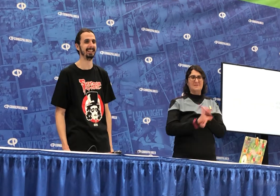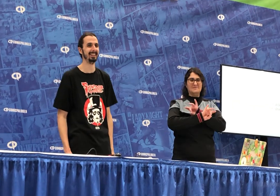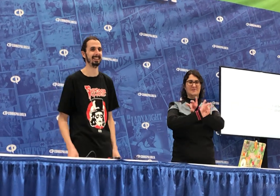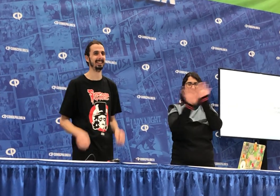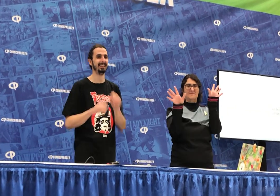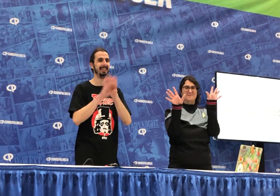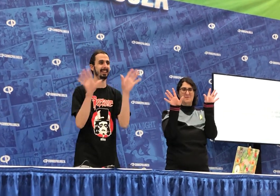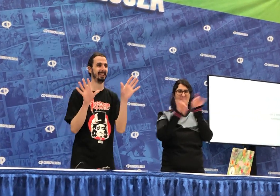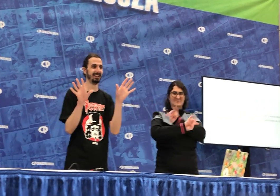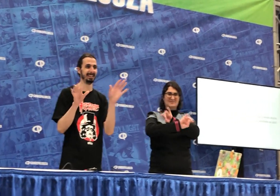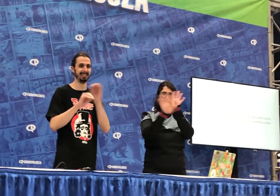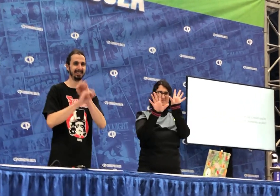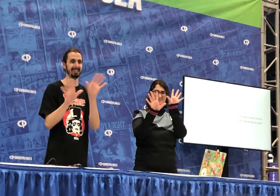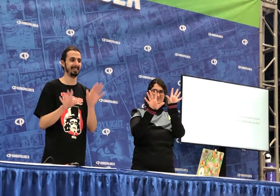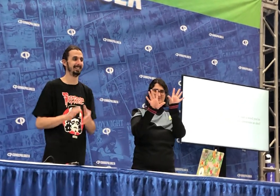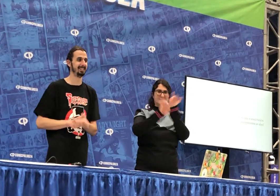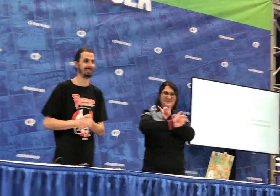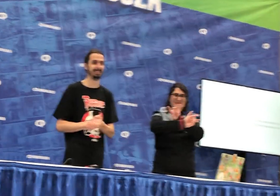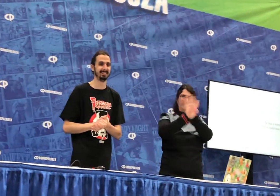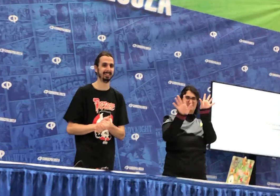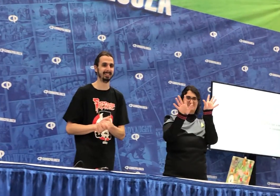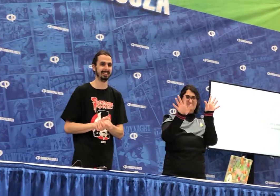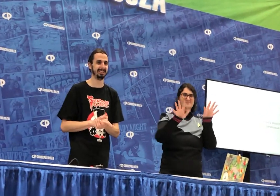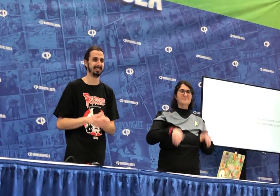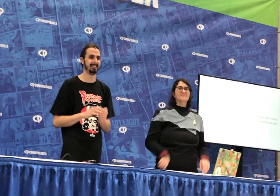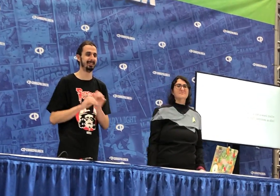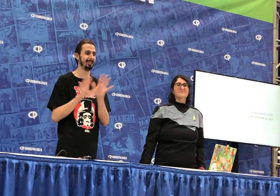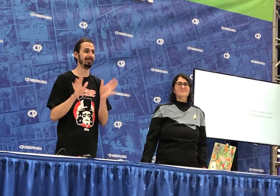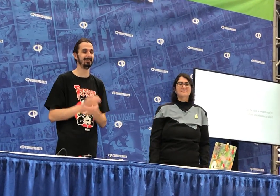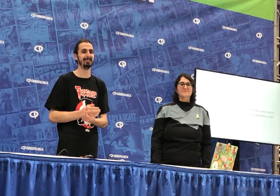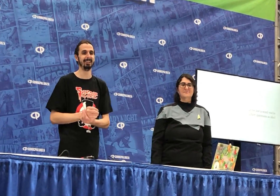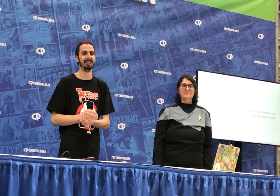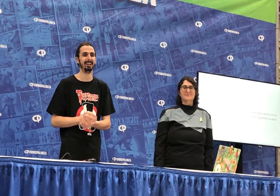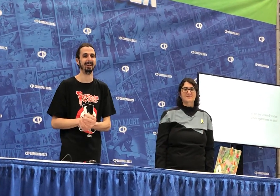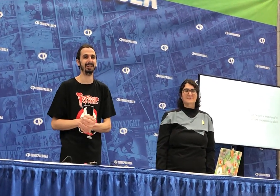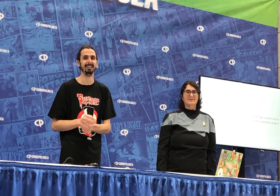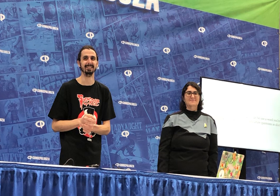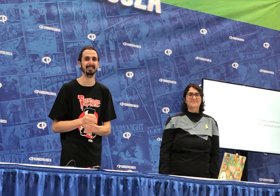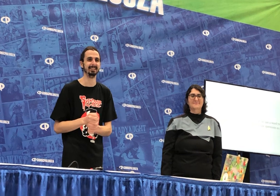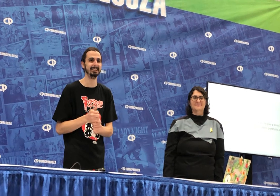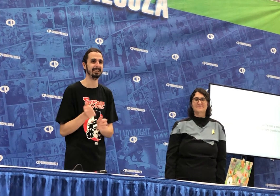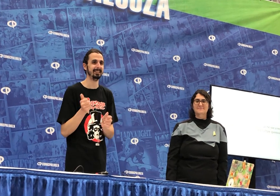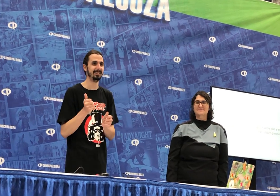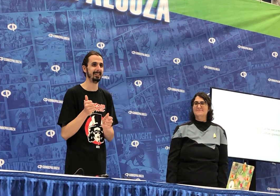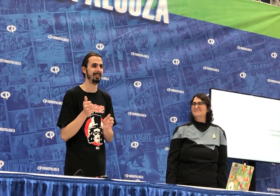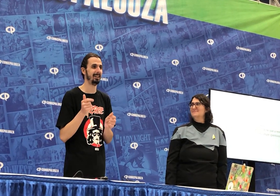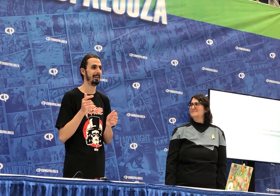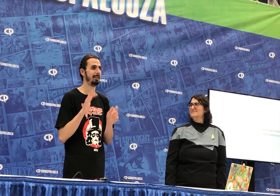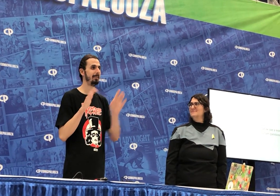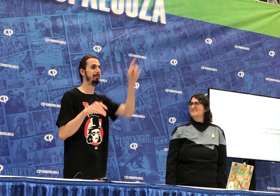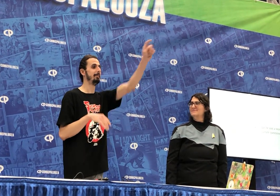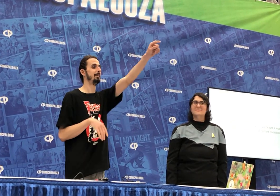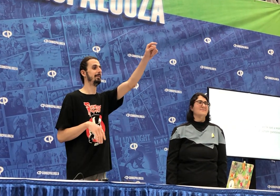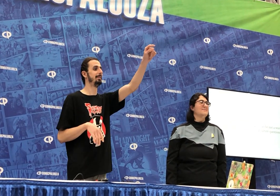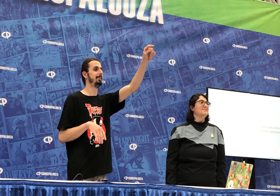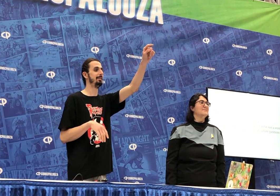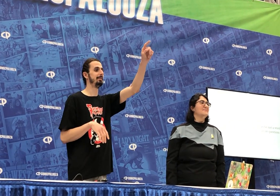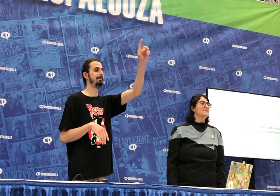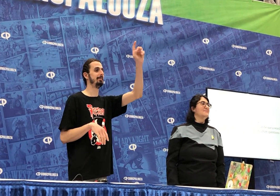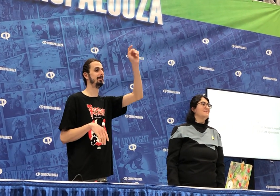Yeah, Jennifer saying that's what they actually sign on the set in Marvel for the deaf characters who are there. Who else?